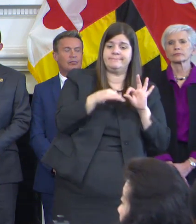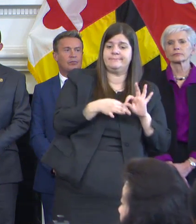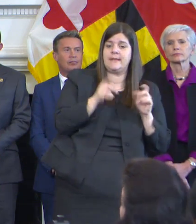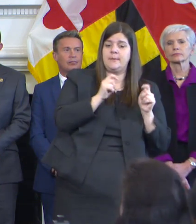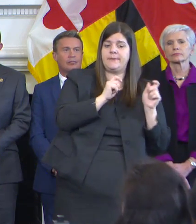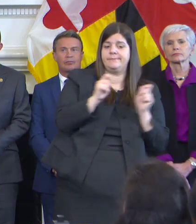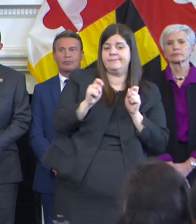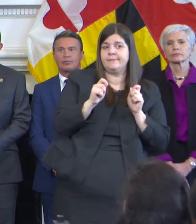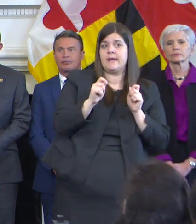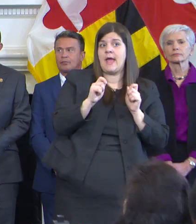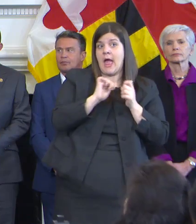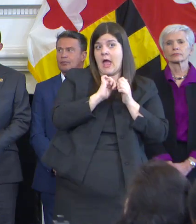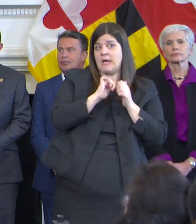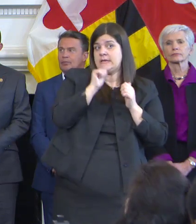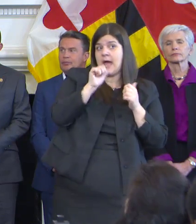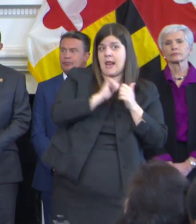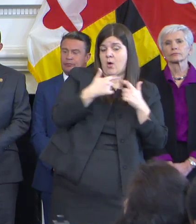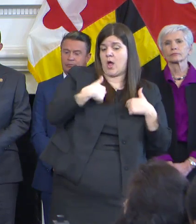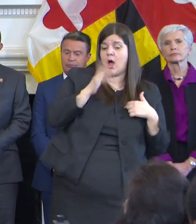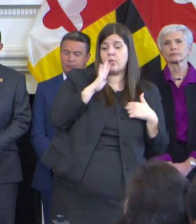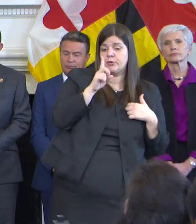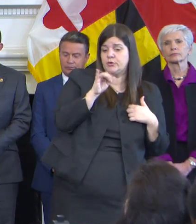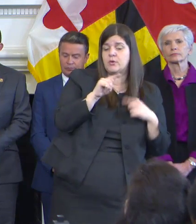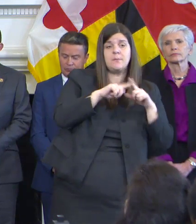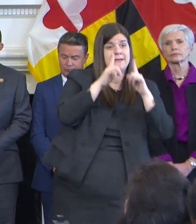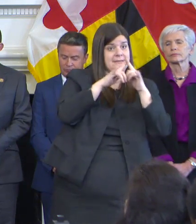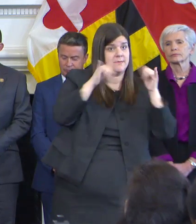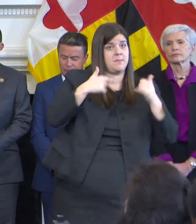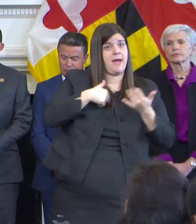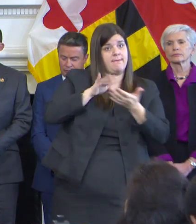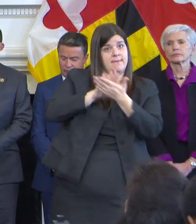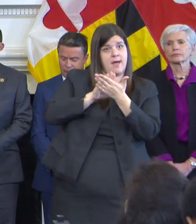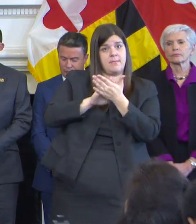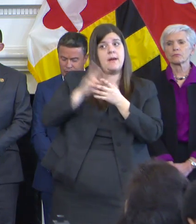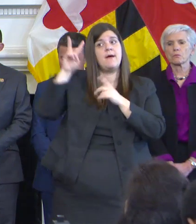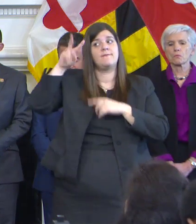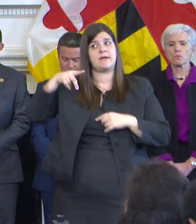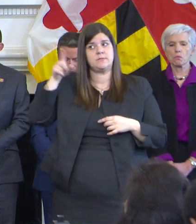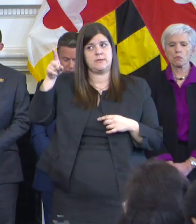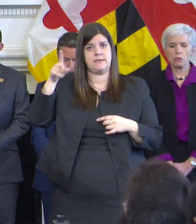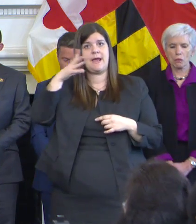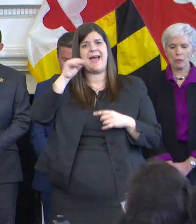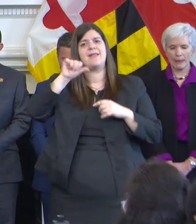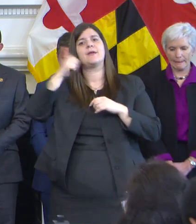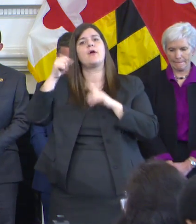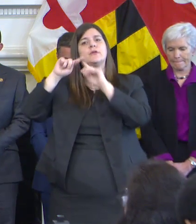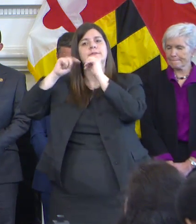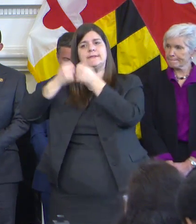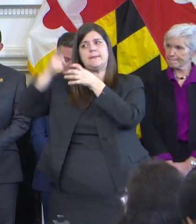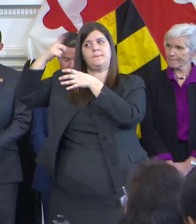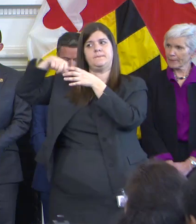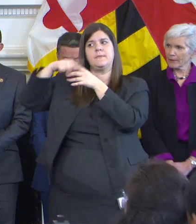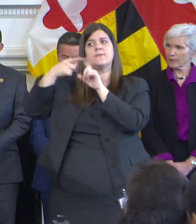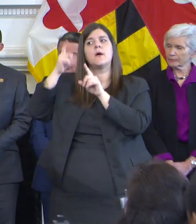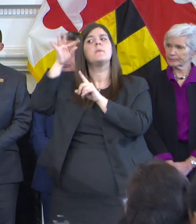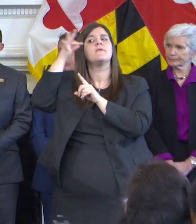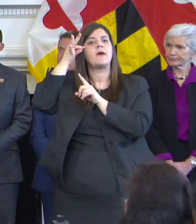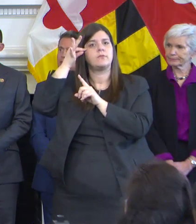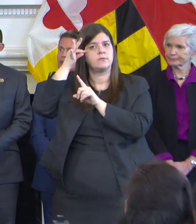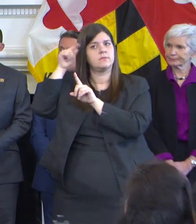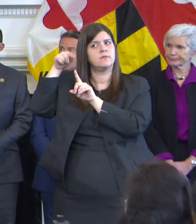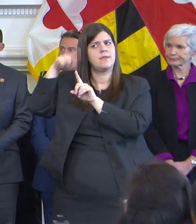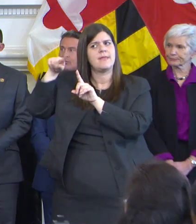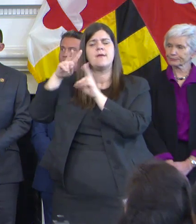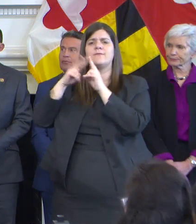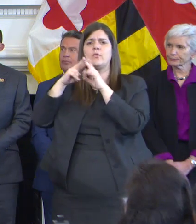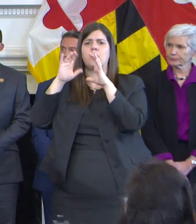have done things. But I also complimented the vice president and the rest of the team at the federal government, who's been very communicative with the state governments, just